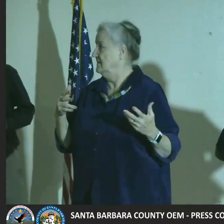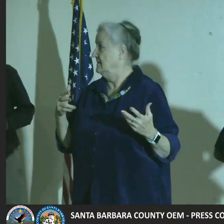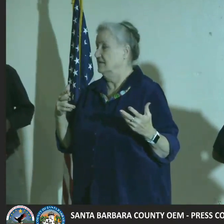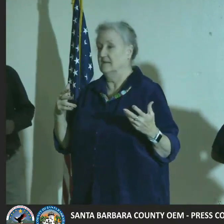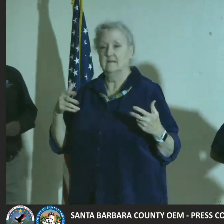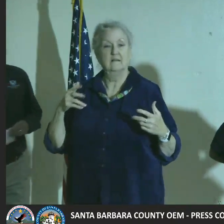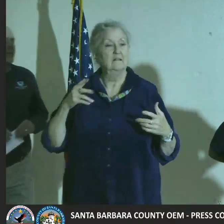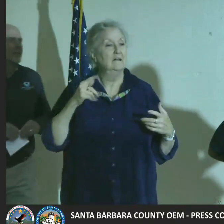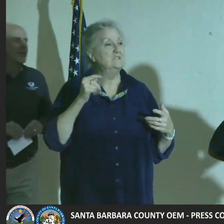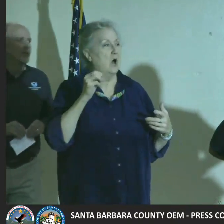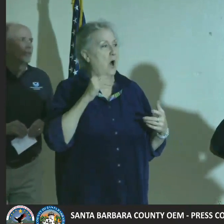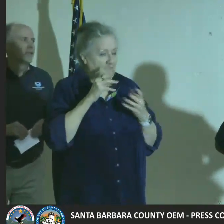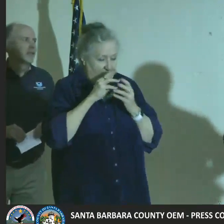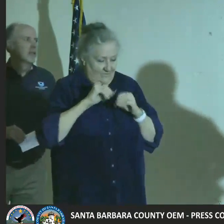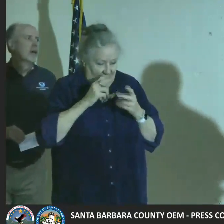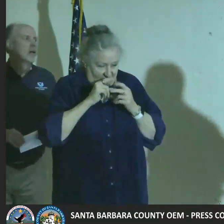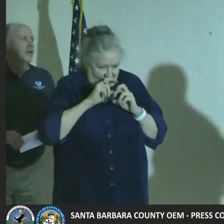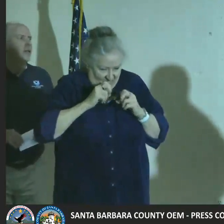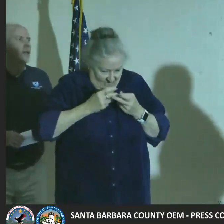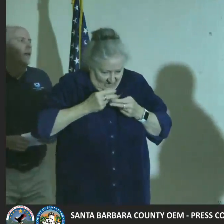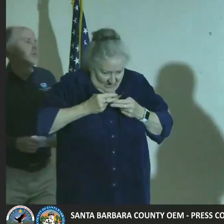that? Tom's calculating it right now.